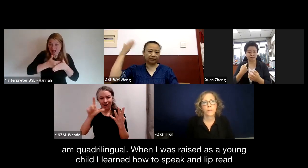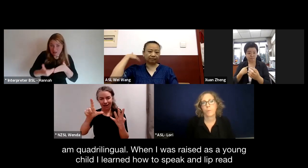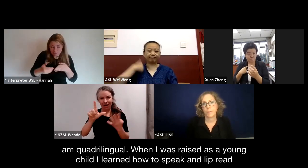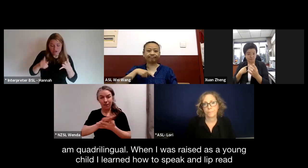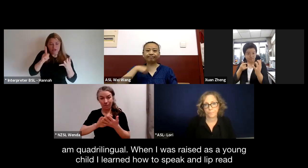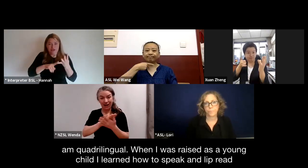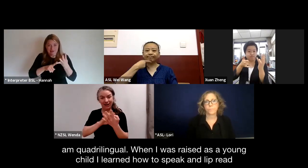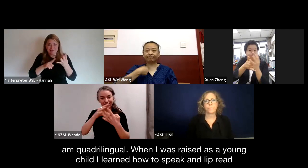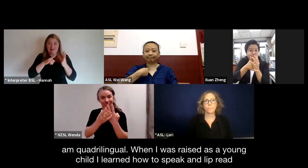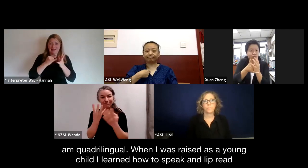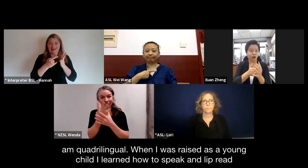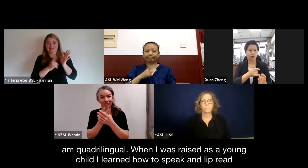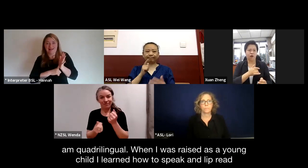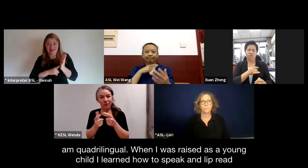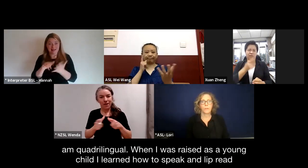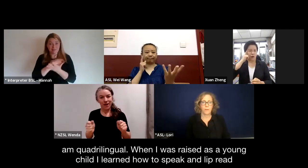am quadrilingual.